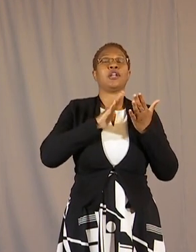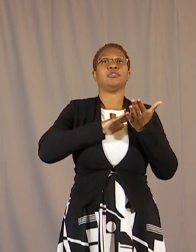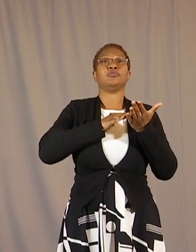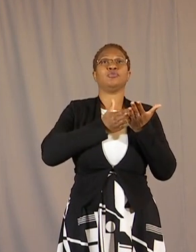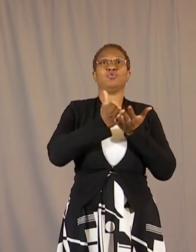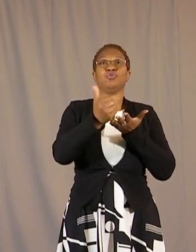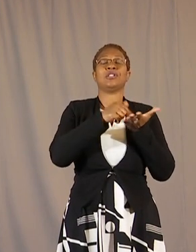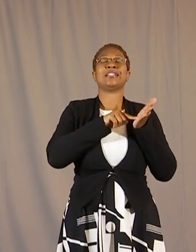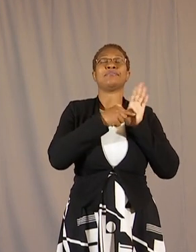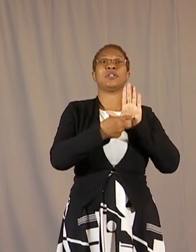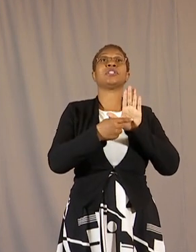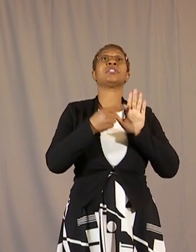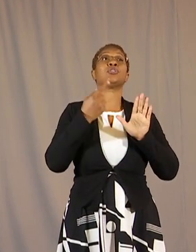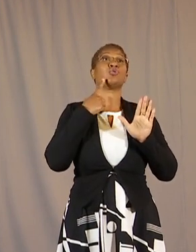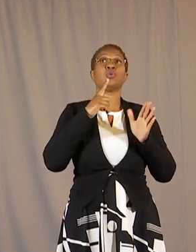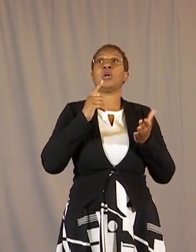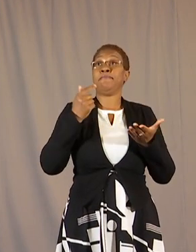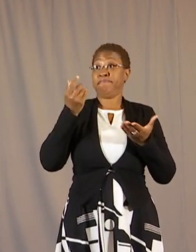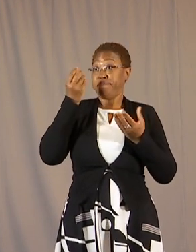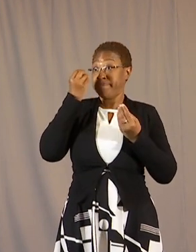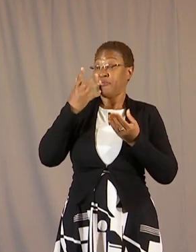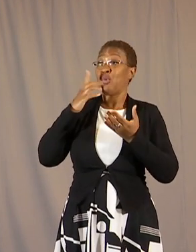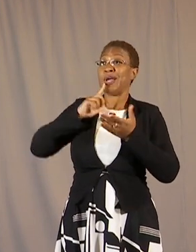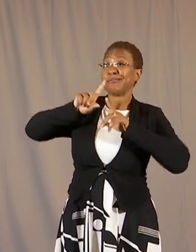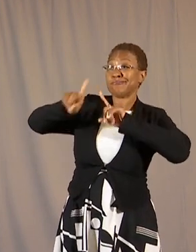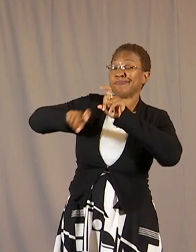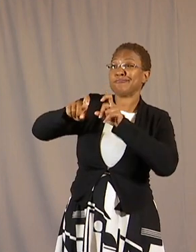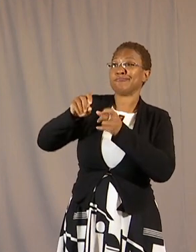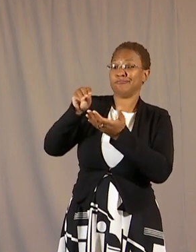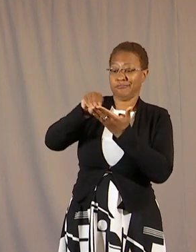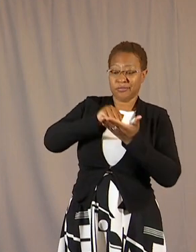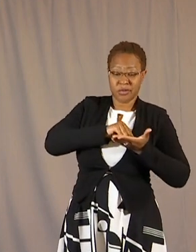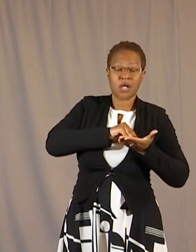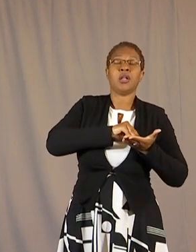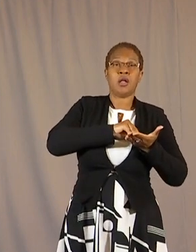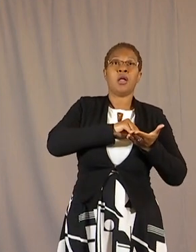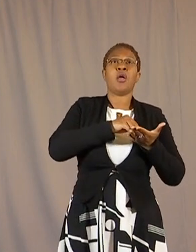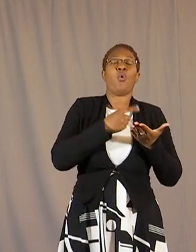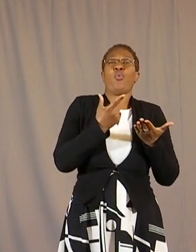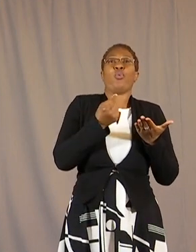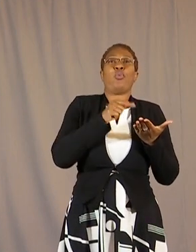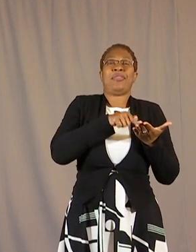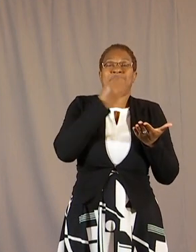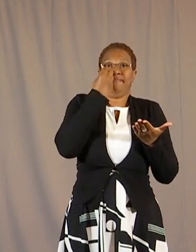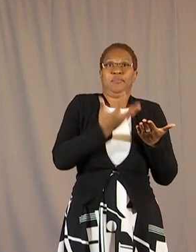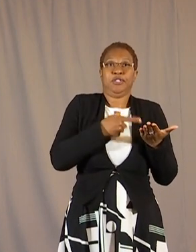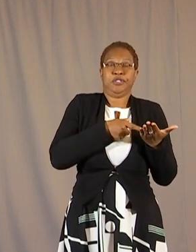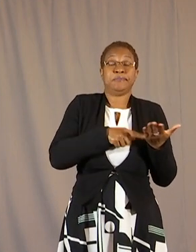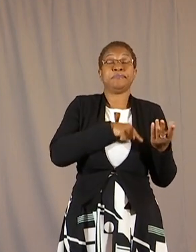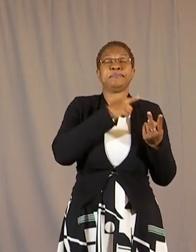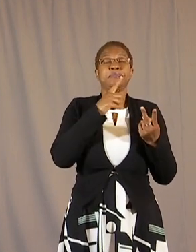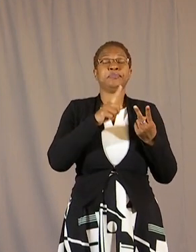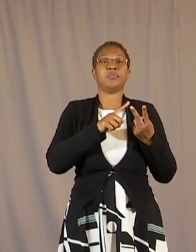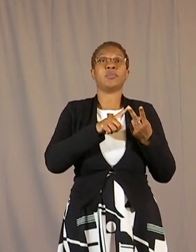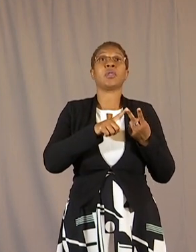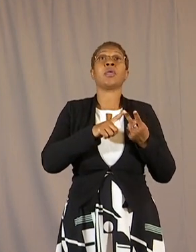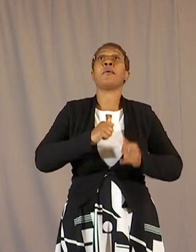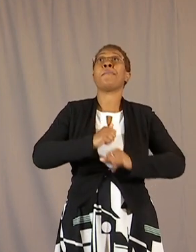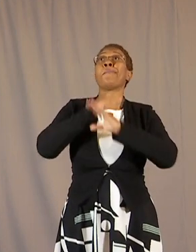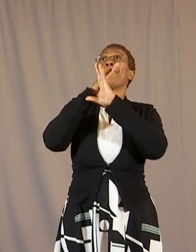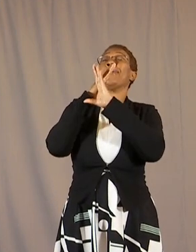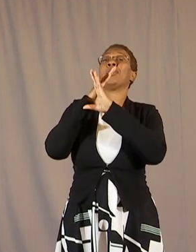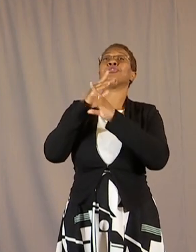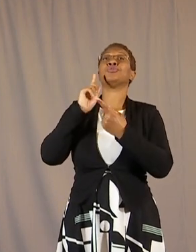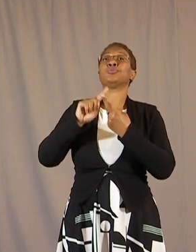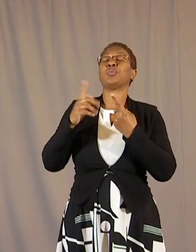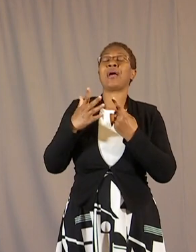data collection and reporting. I will expand on that in a little bit. But also reducing barriers to healthcare